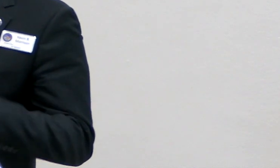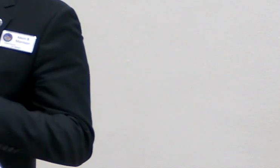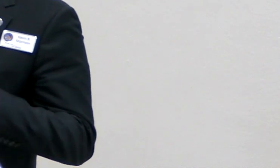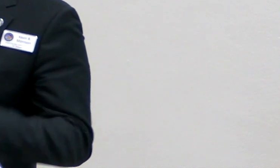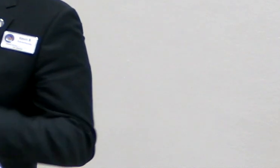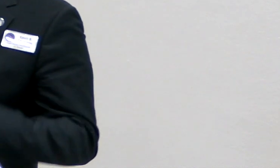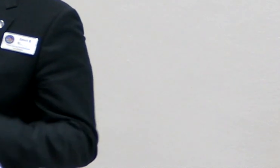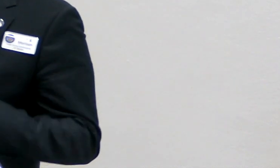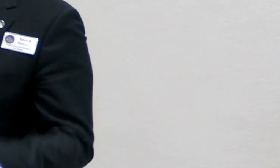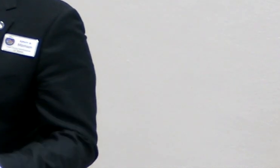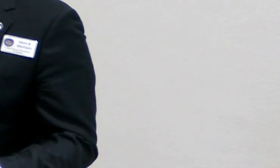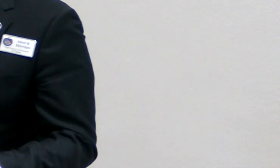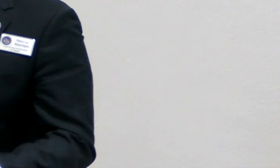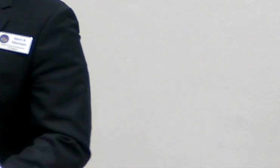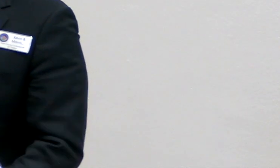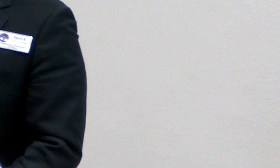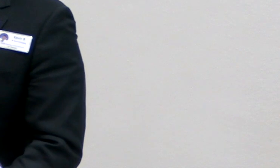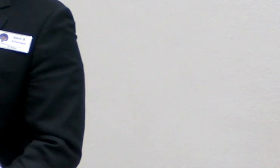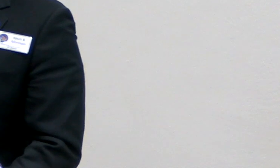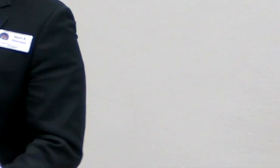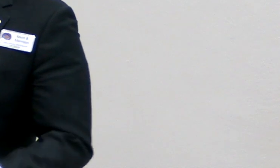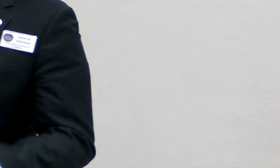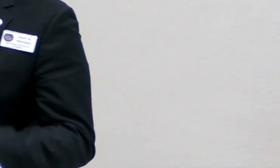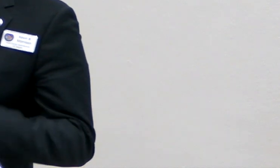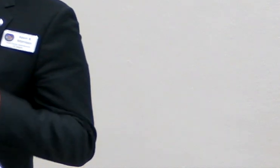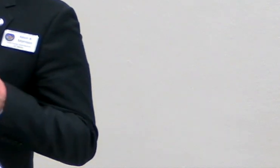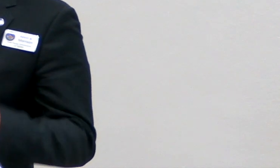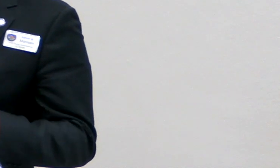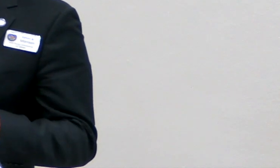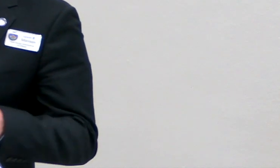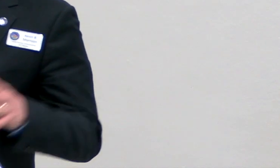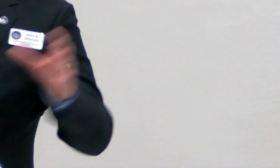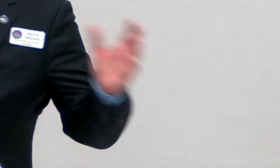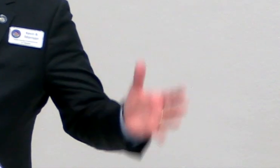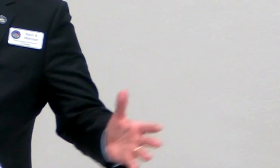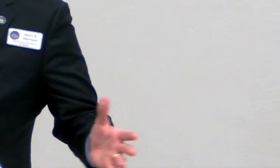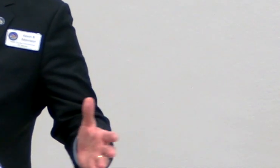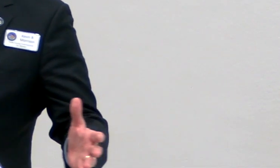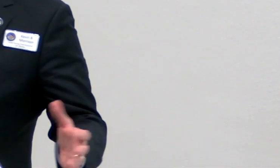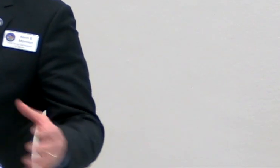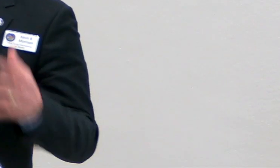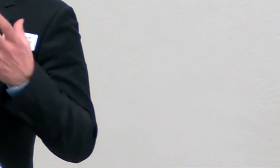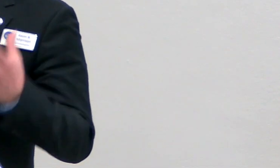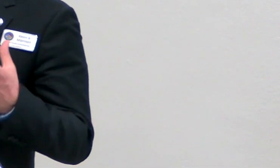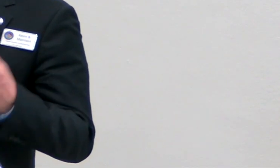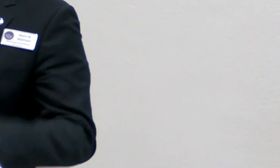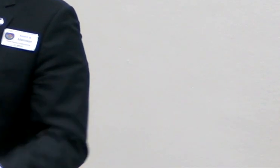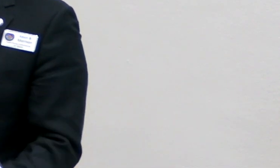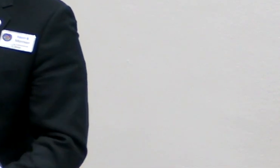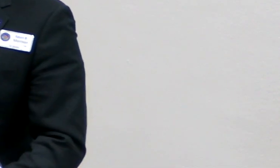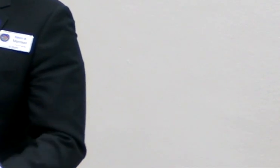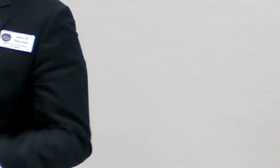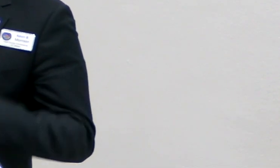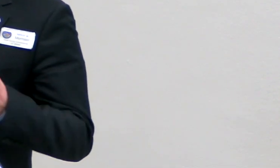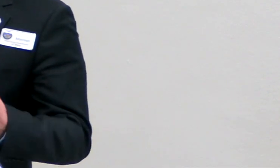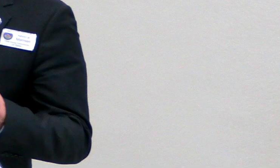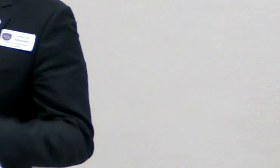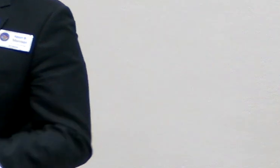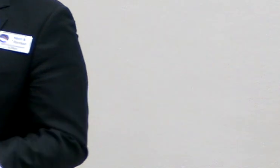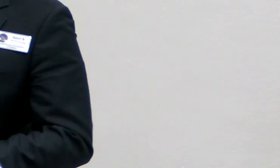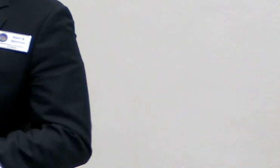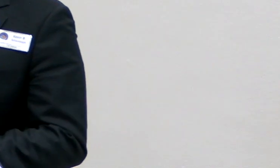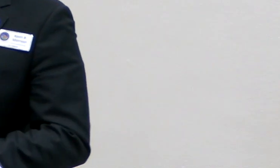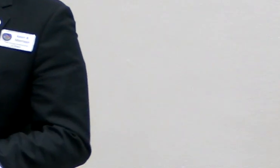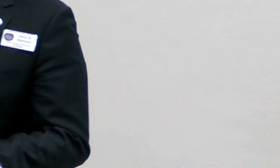at bay now since 1994. And so I know that these presentations help inform